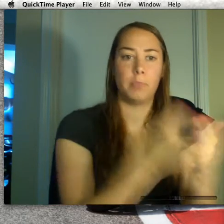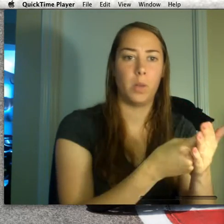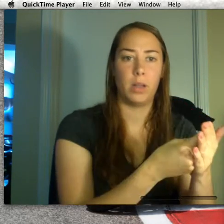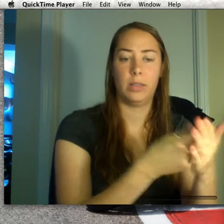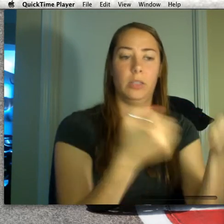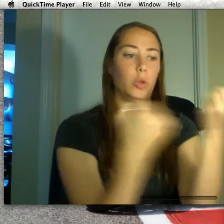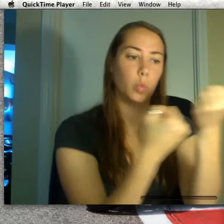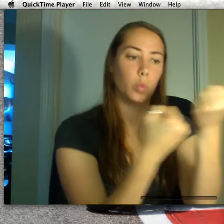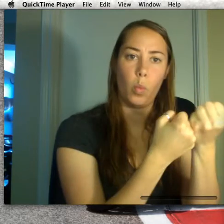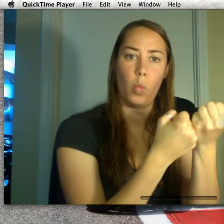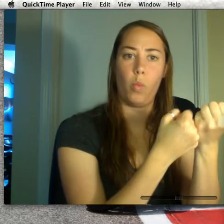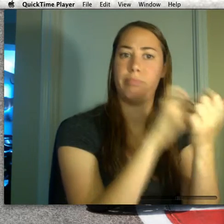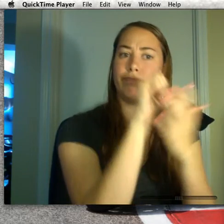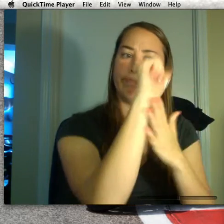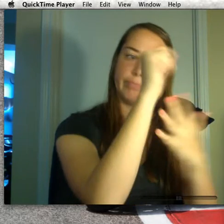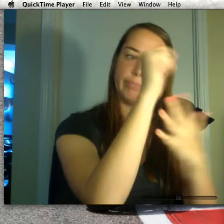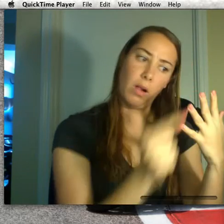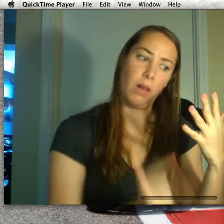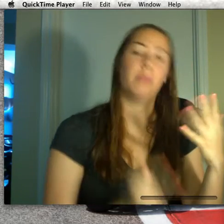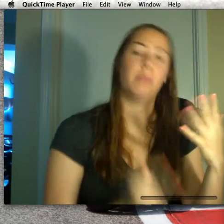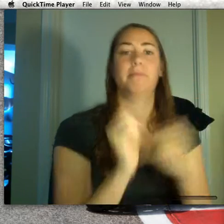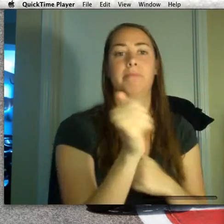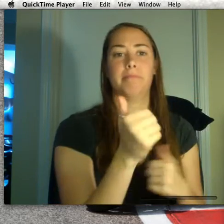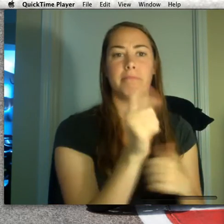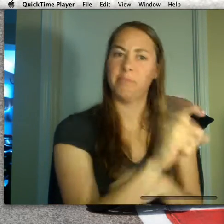record, most poor people